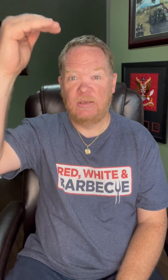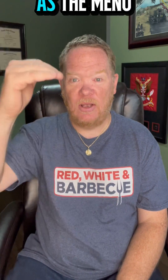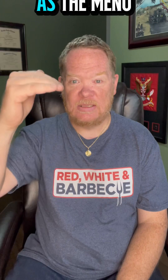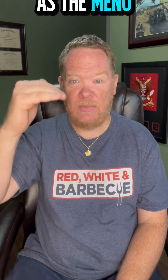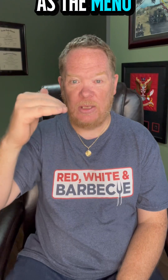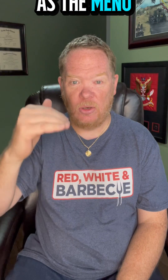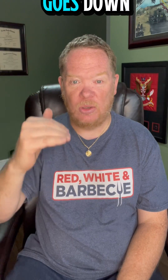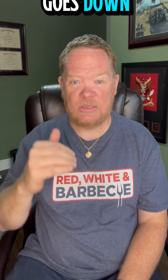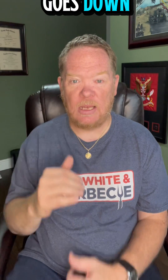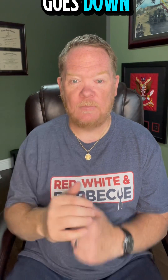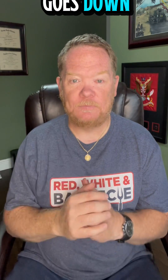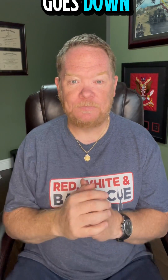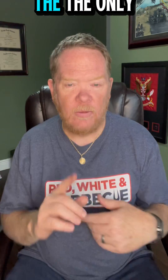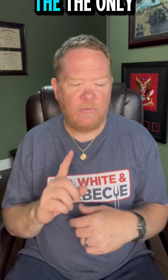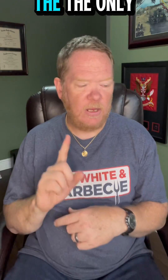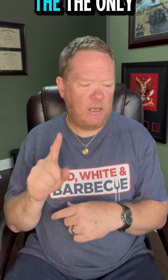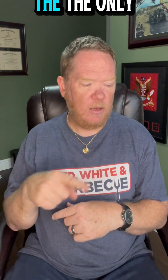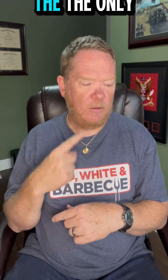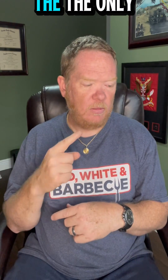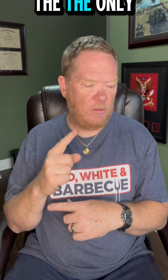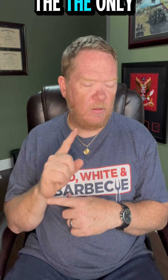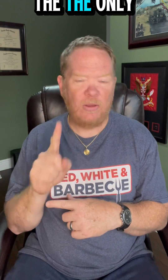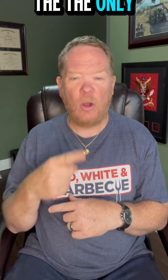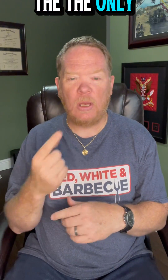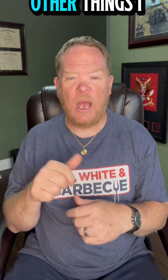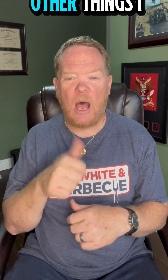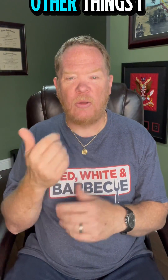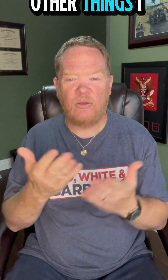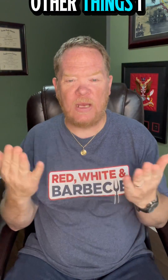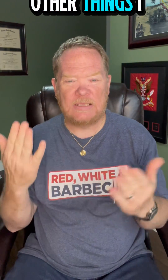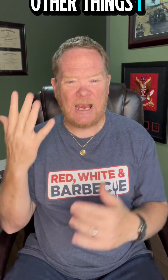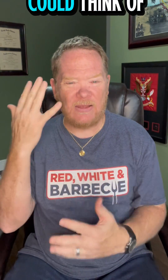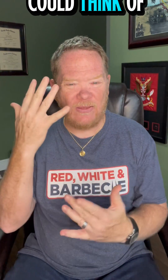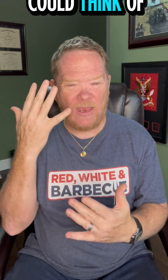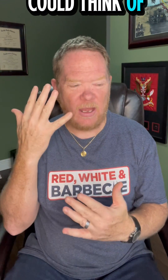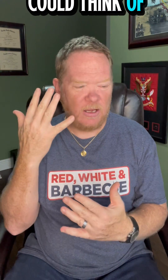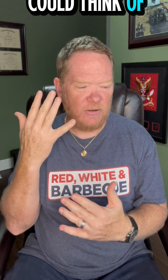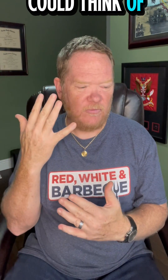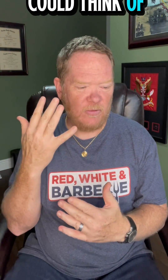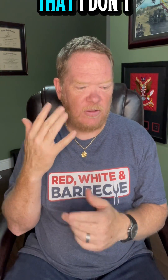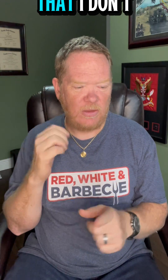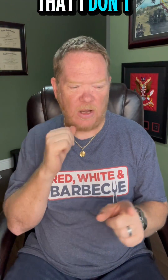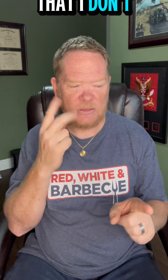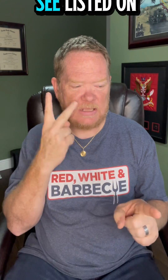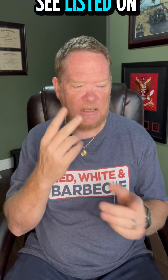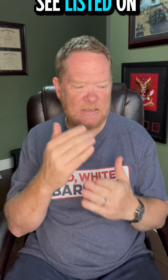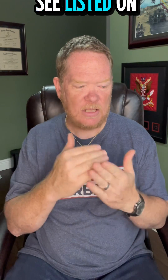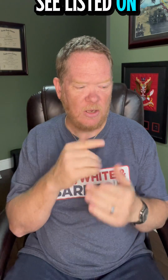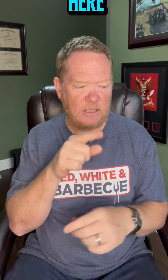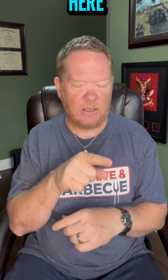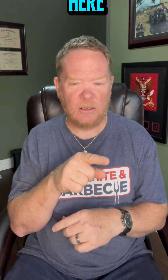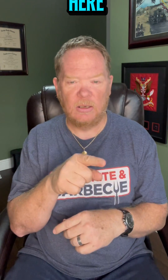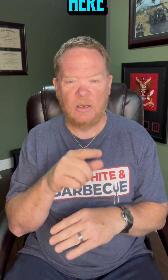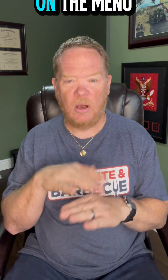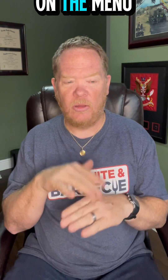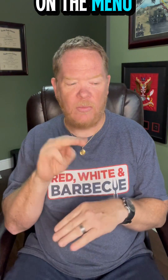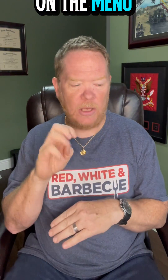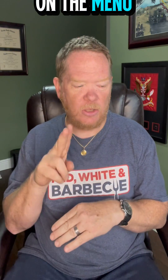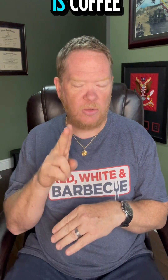as the menu goes down. The only other things I could think of that I don't see listed on here on the menu